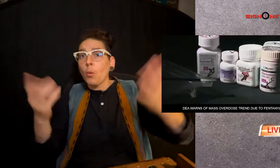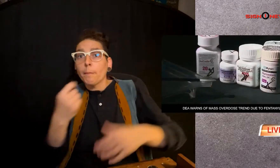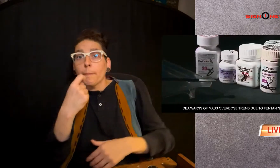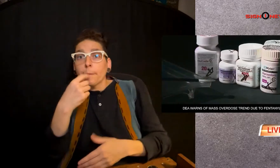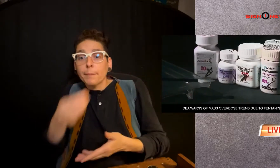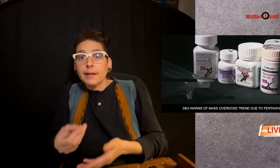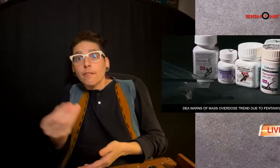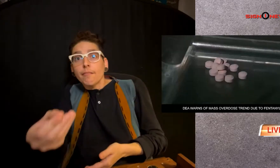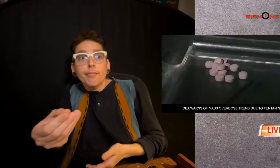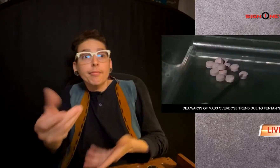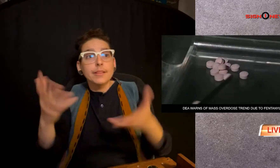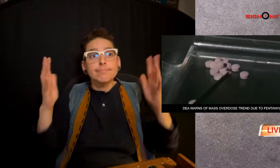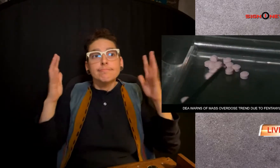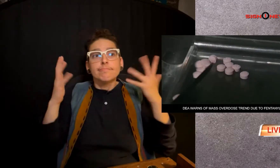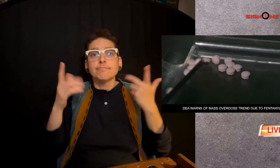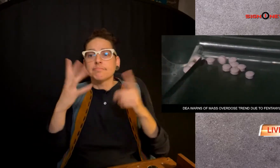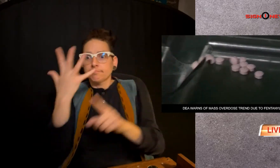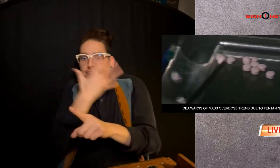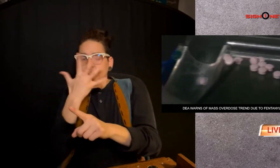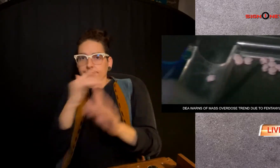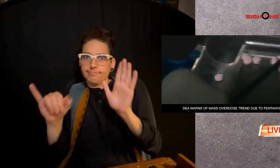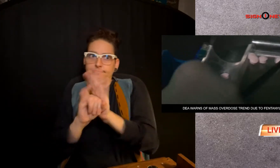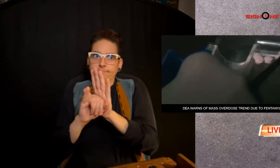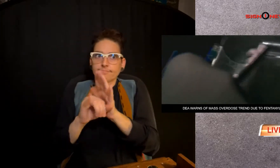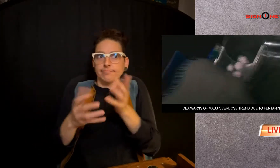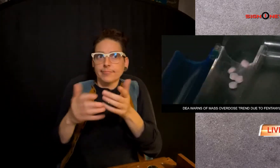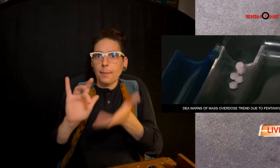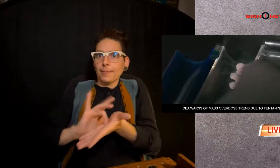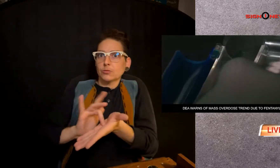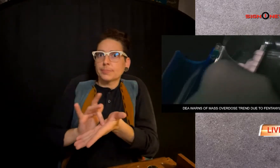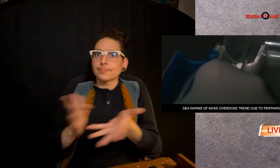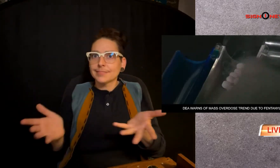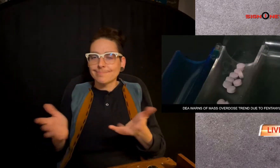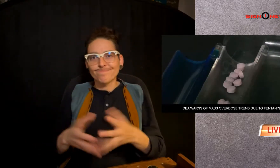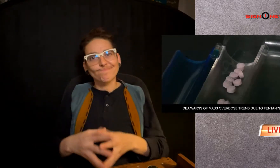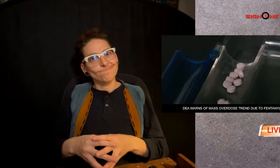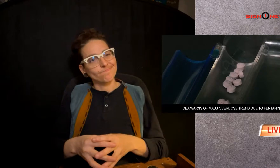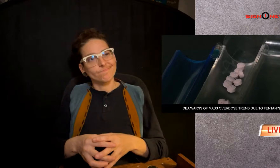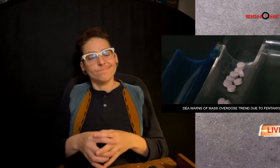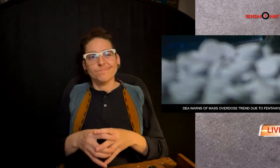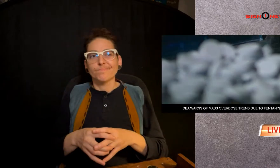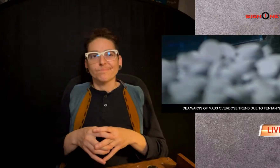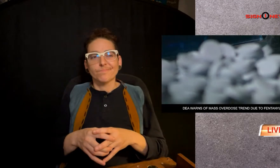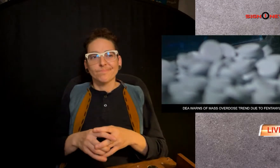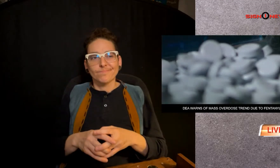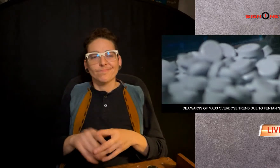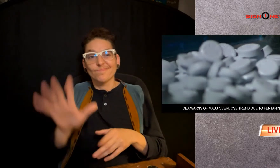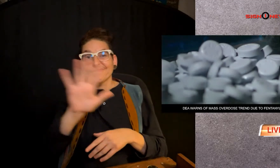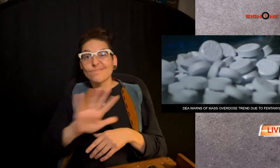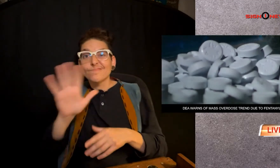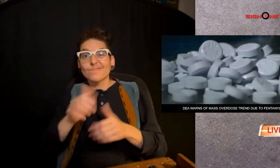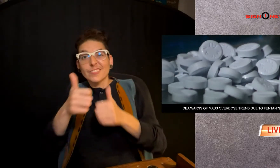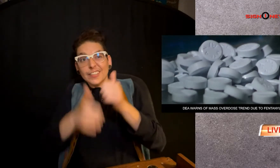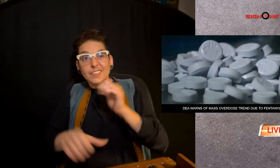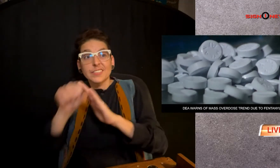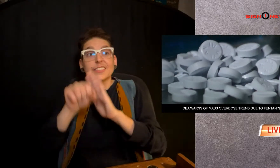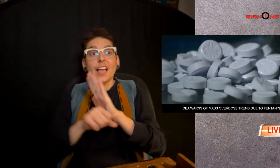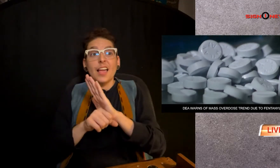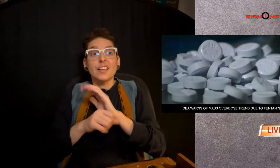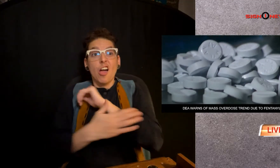cocaine or the pill looked identical to a legitimate prescription.